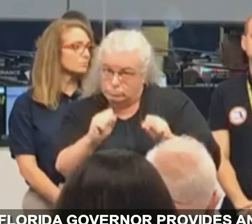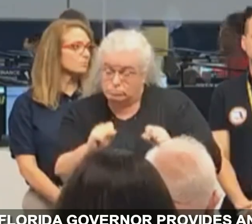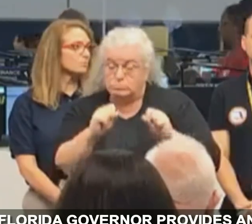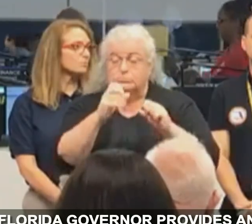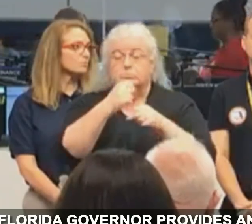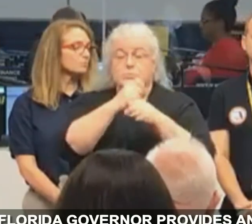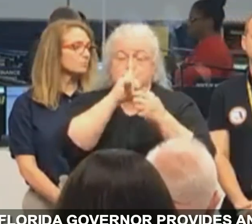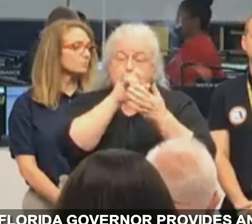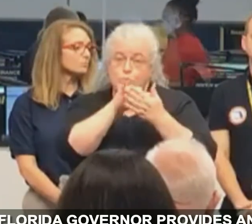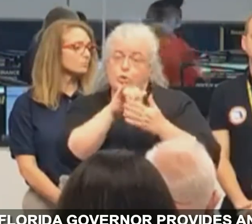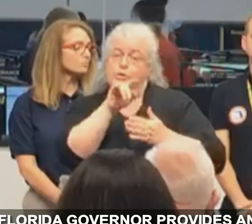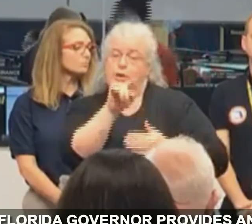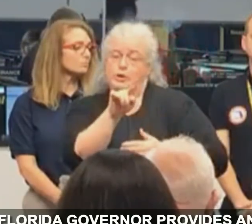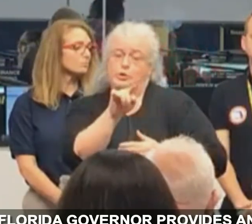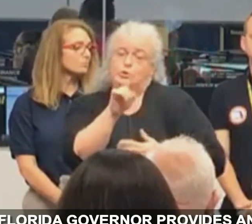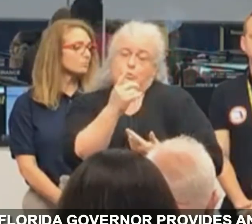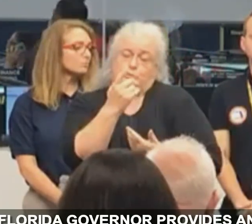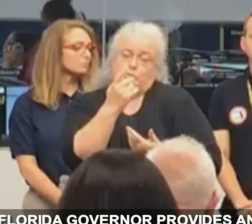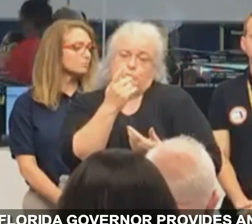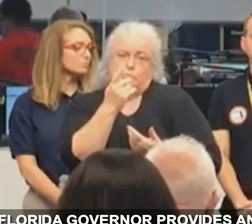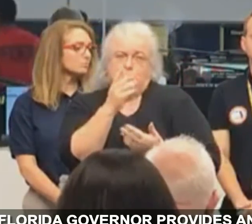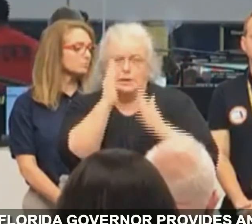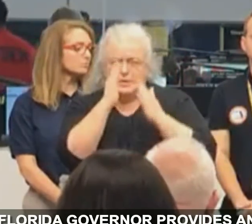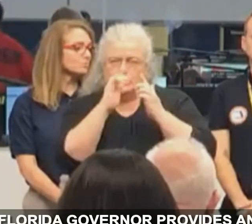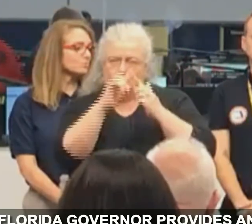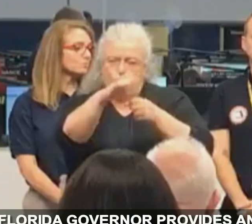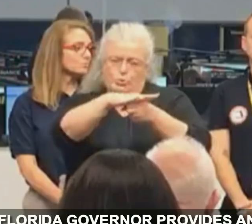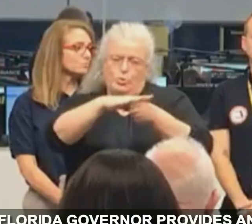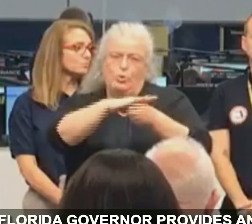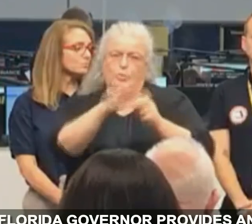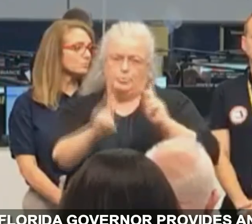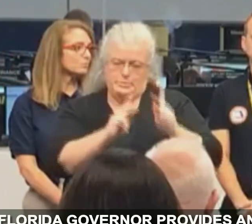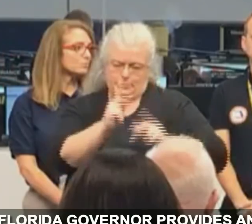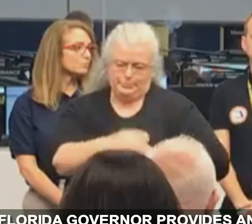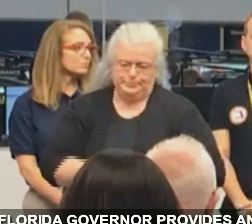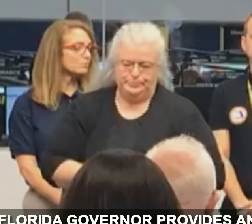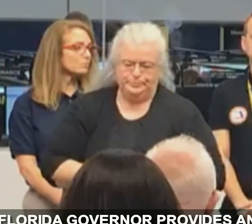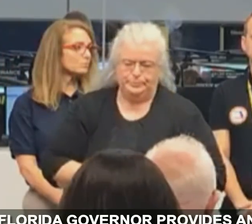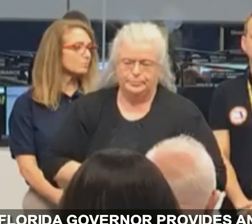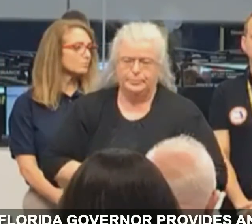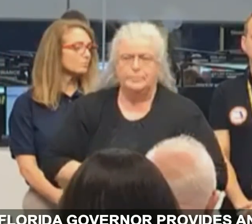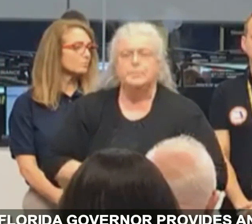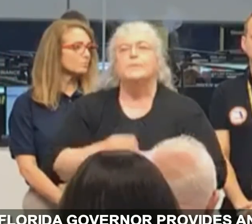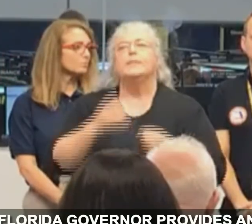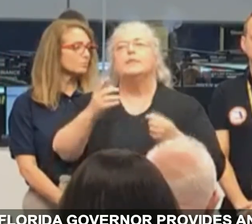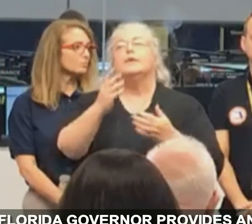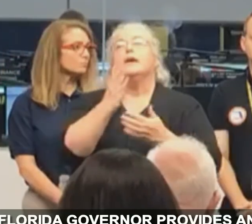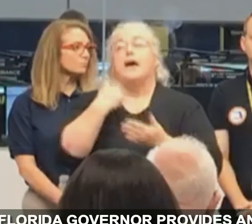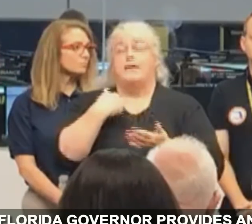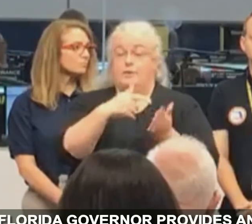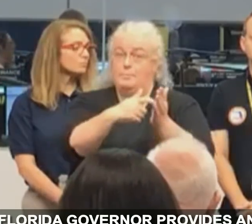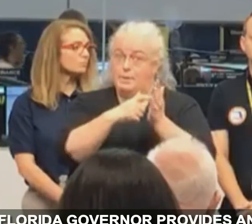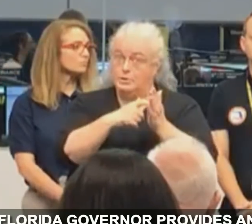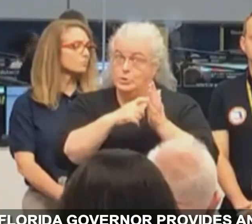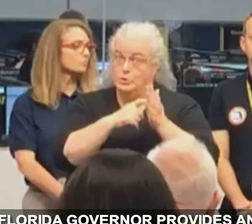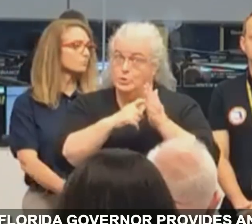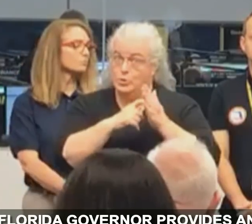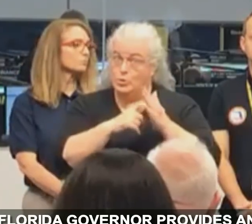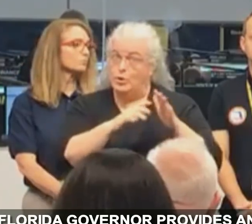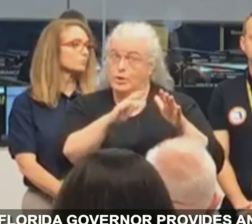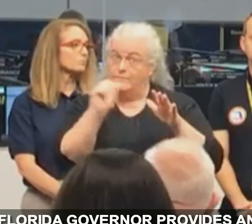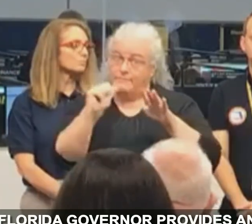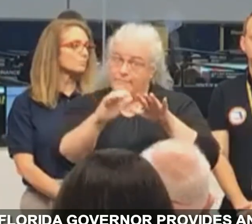local officials. As many of you know, as of this morning, the following counties have issued mandatory evacuation